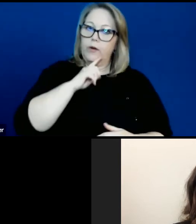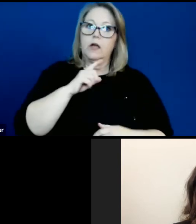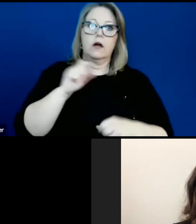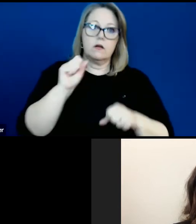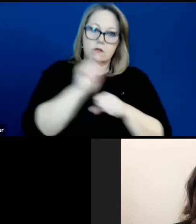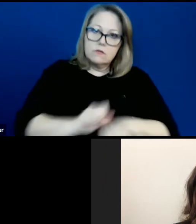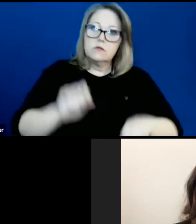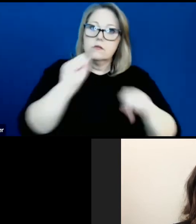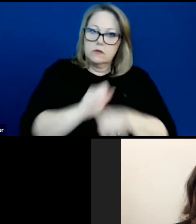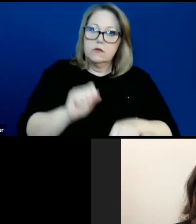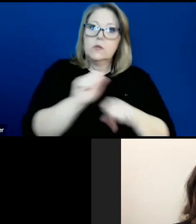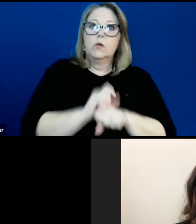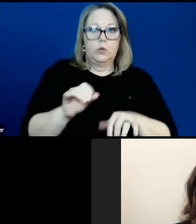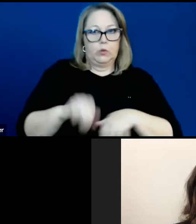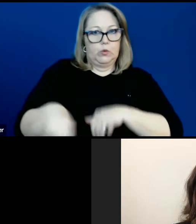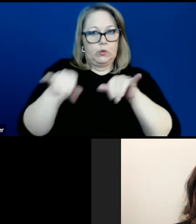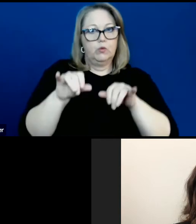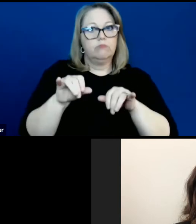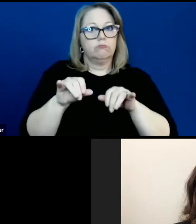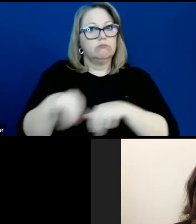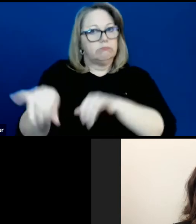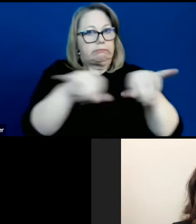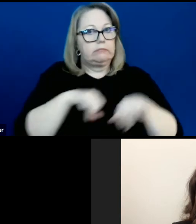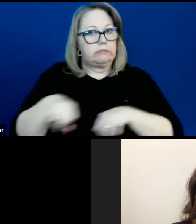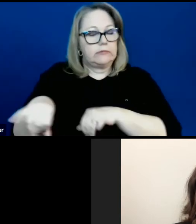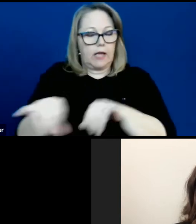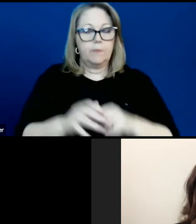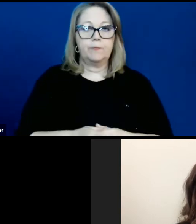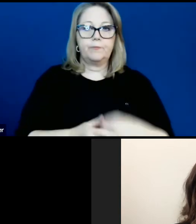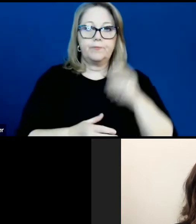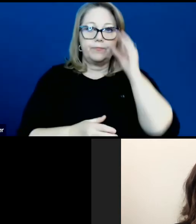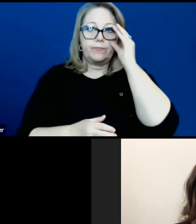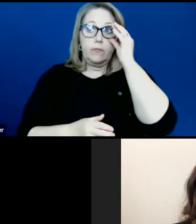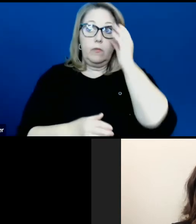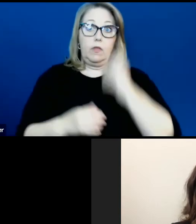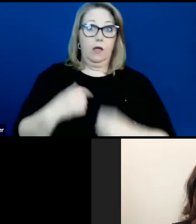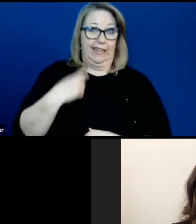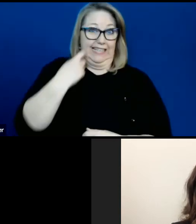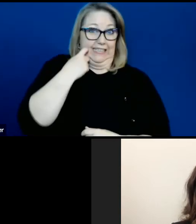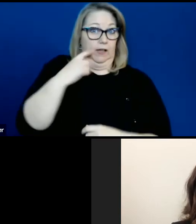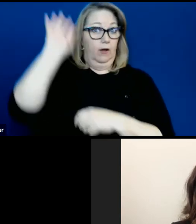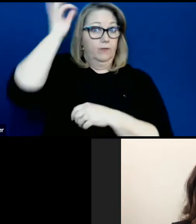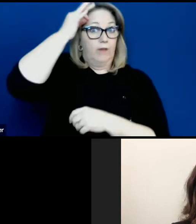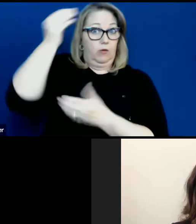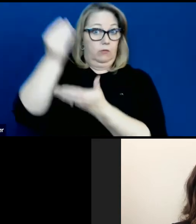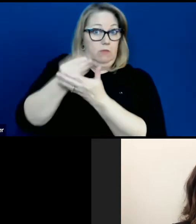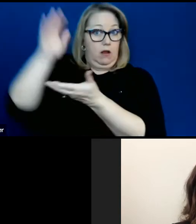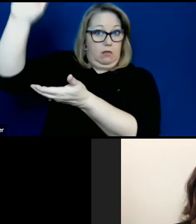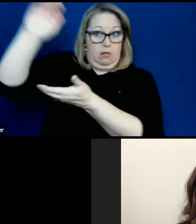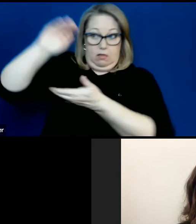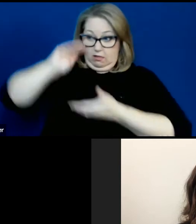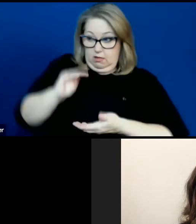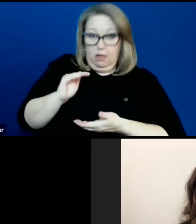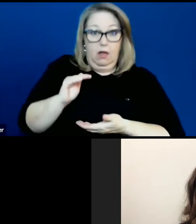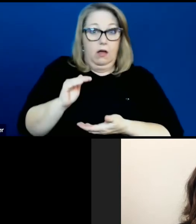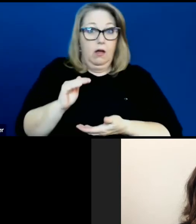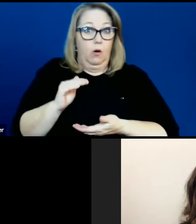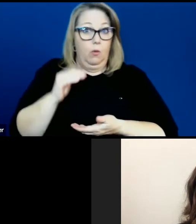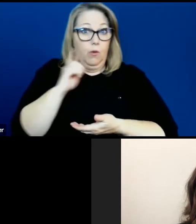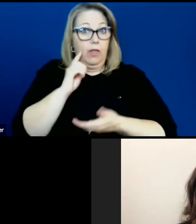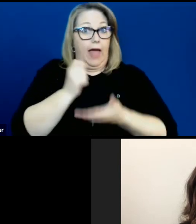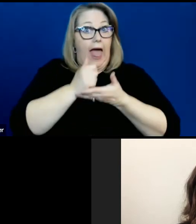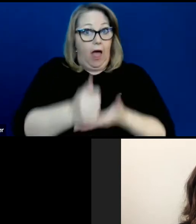includes more federal funding for the ongoing vaccination rollout. And was pleased to see President-elect Joe Biden pledge to